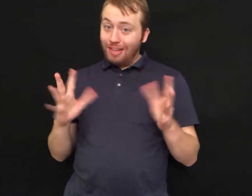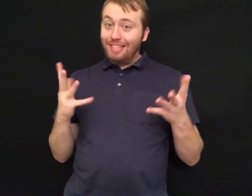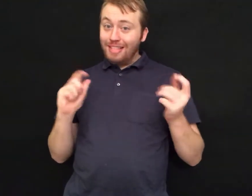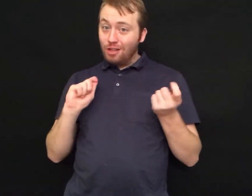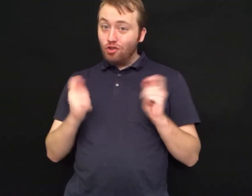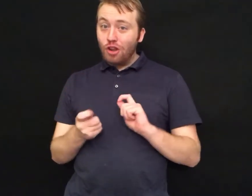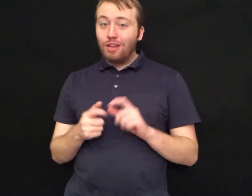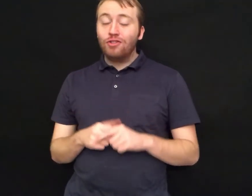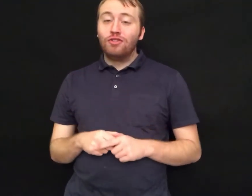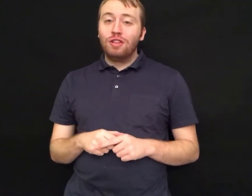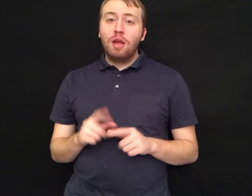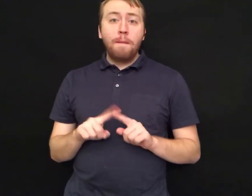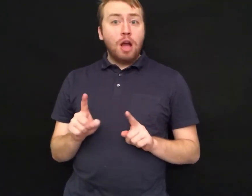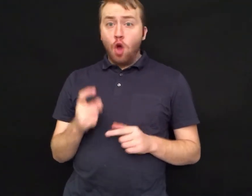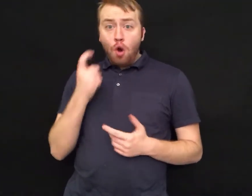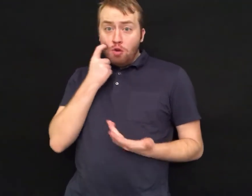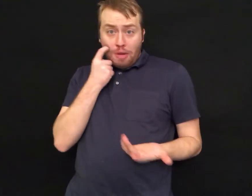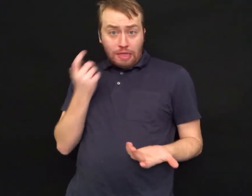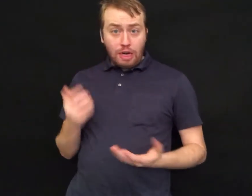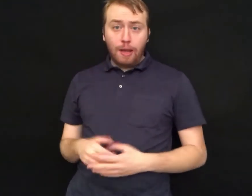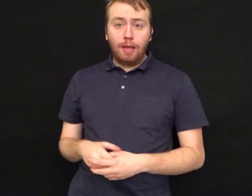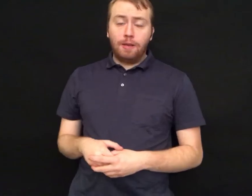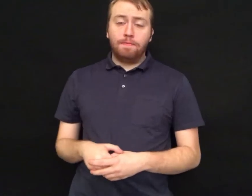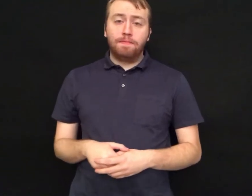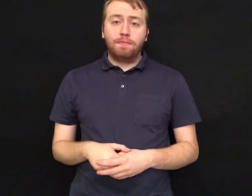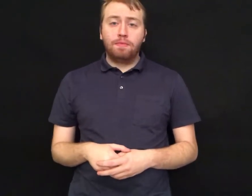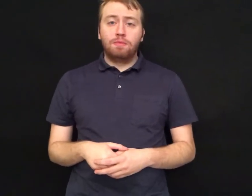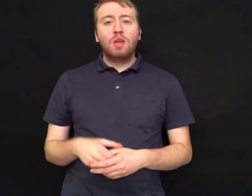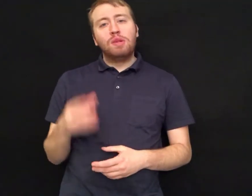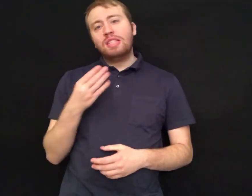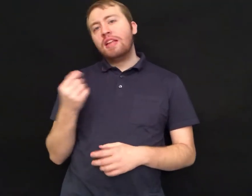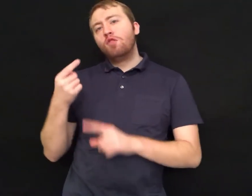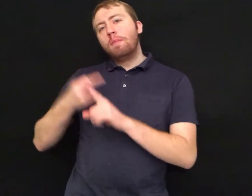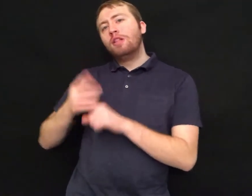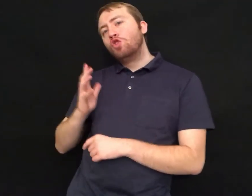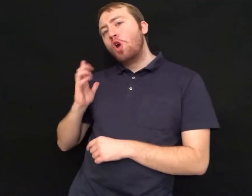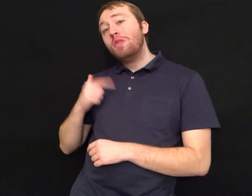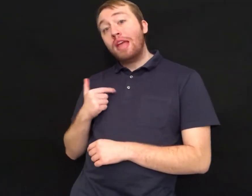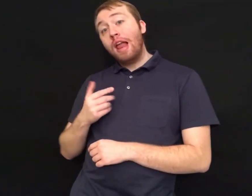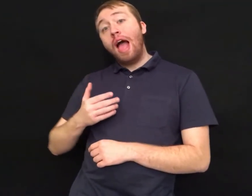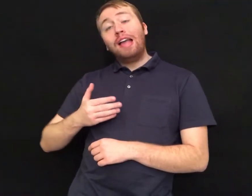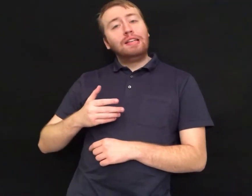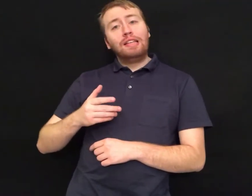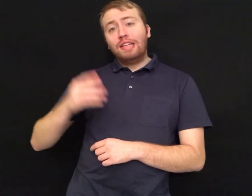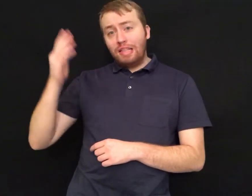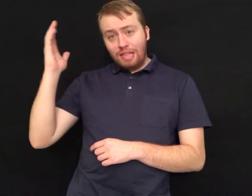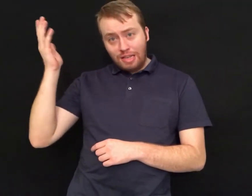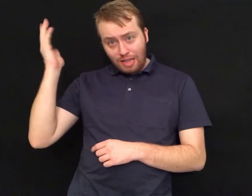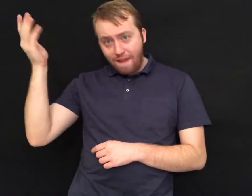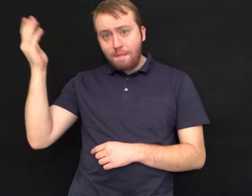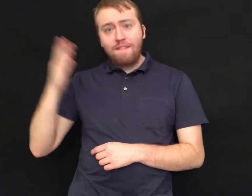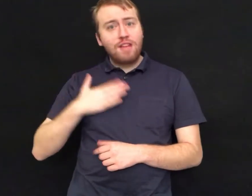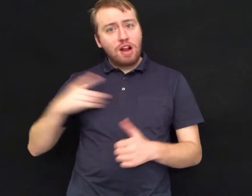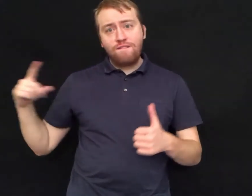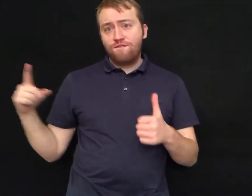but only recently it was several months ago that I gave my very first major public talk at the